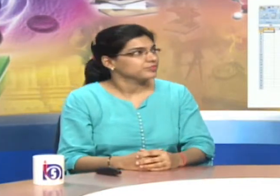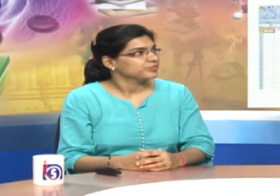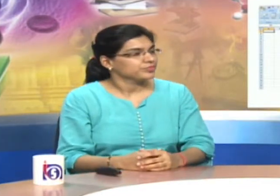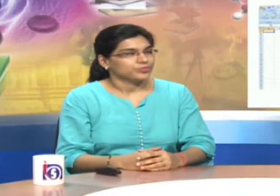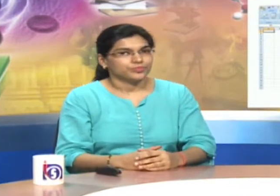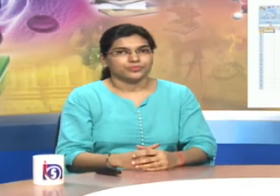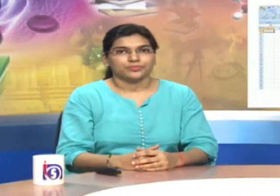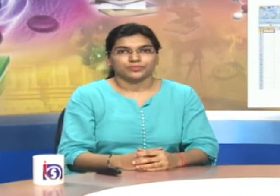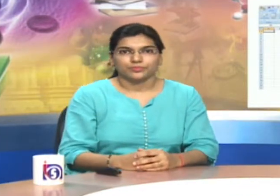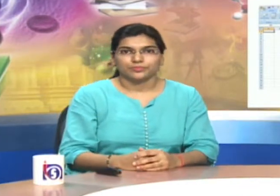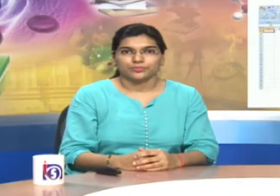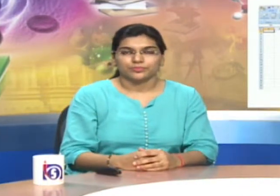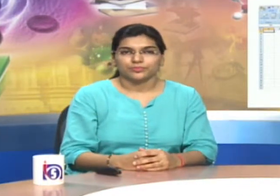please see on the screen.